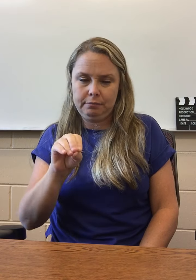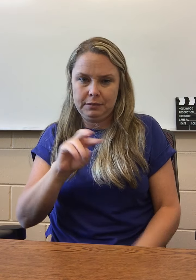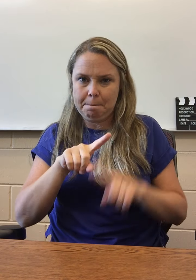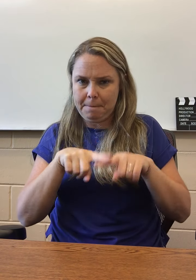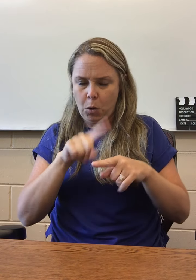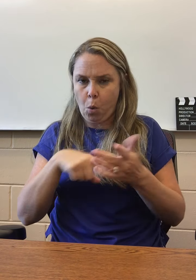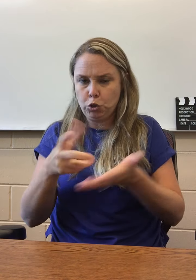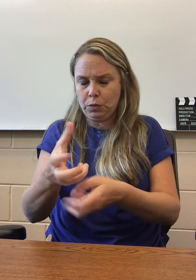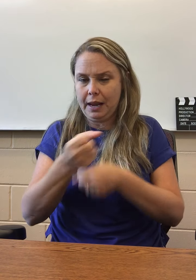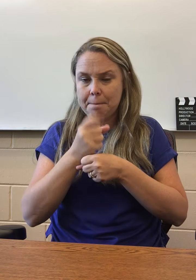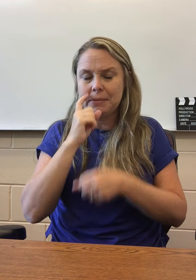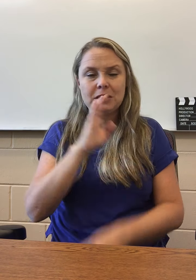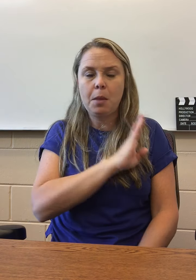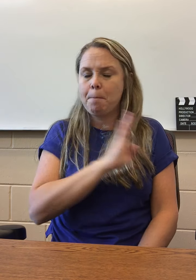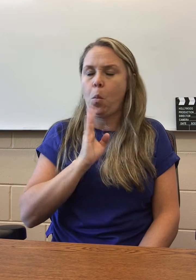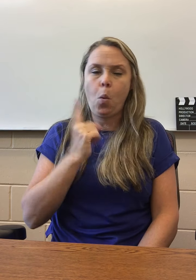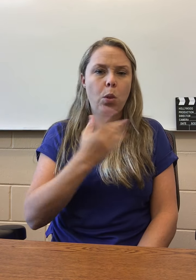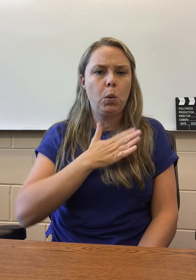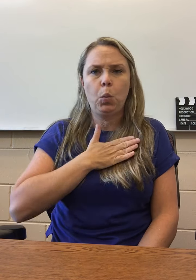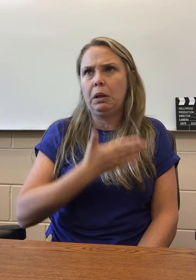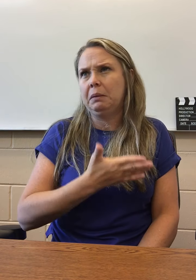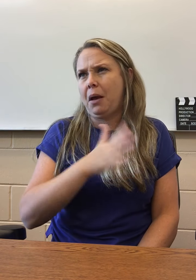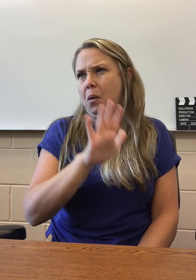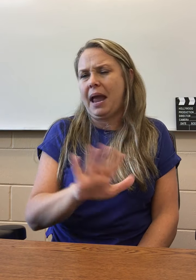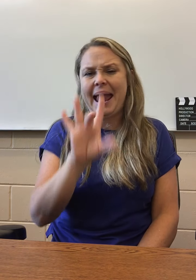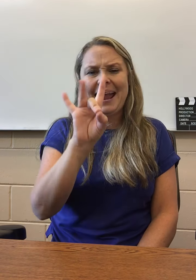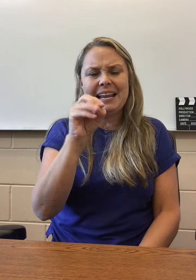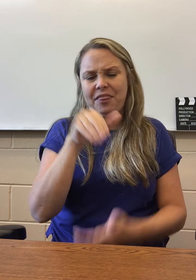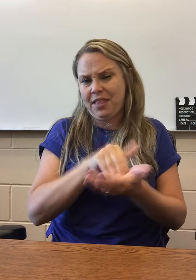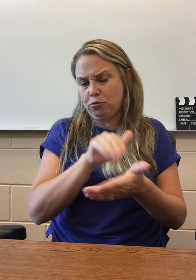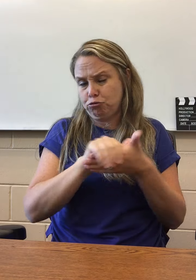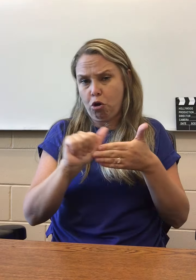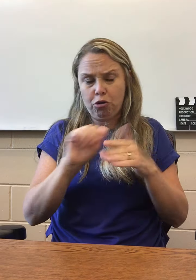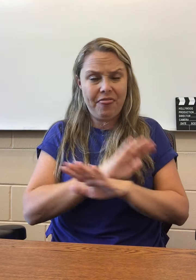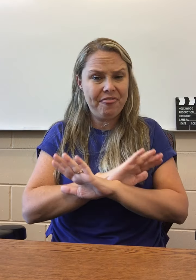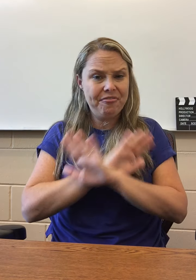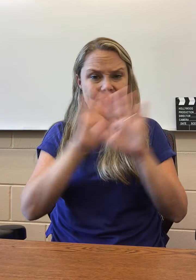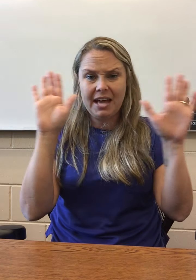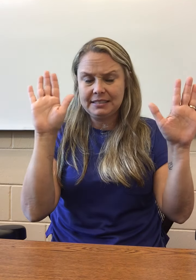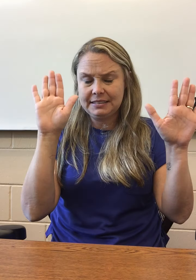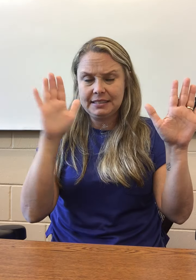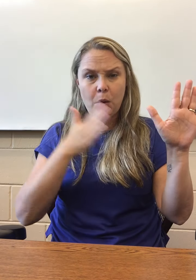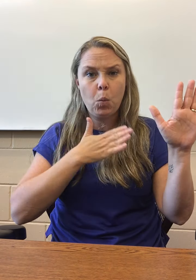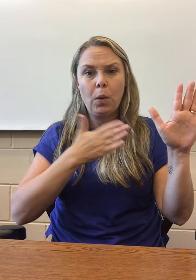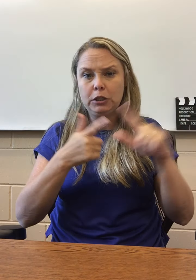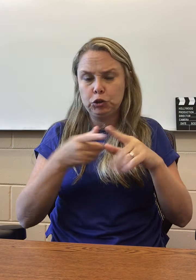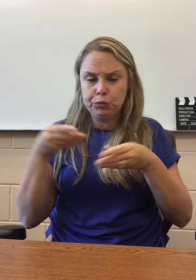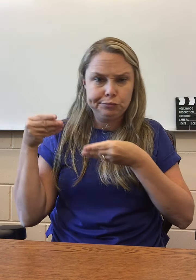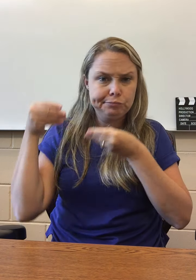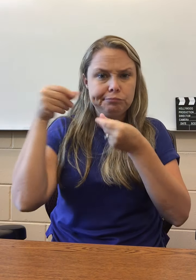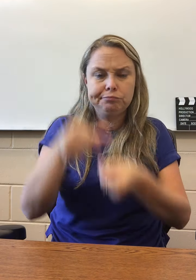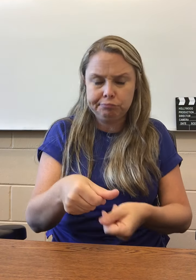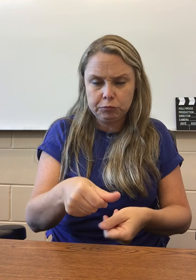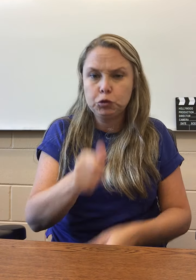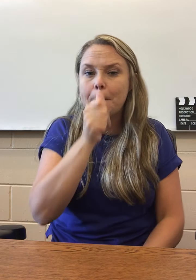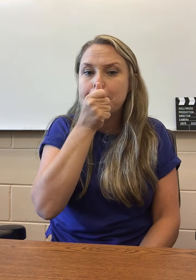because the board was only willing it was about eighty thousand dollars and that's all they were willing to do to go put up with the other